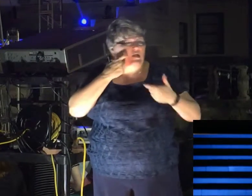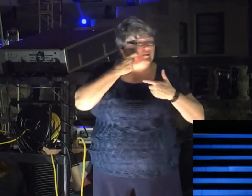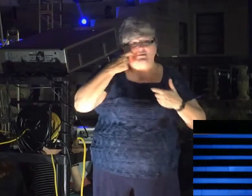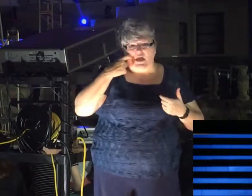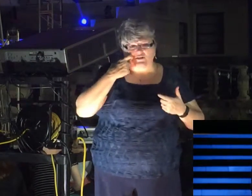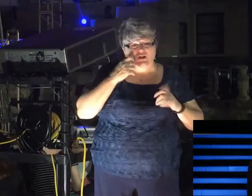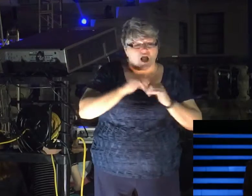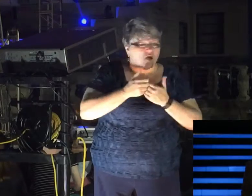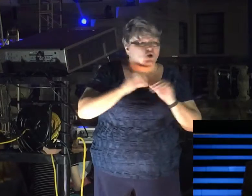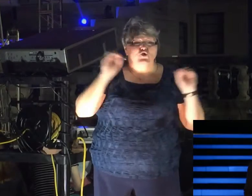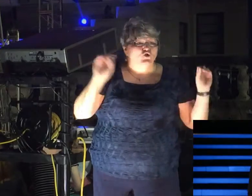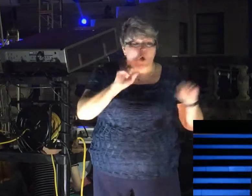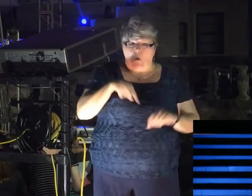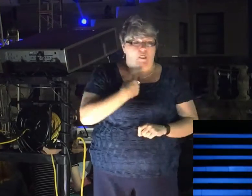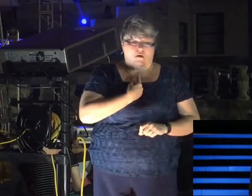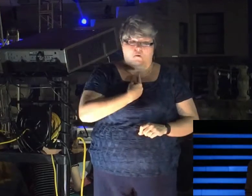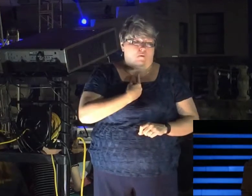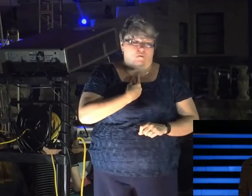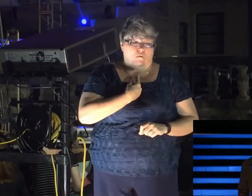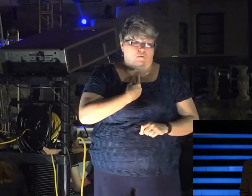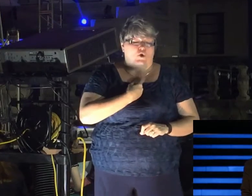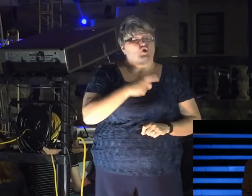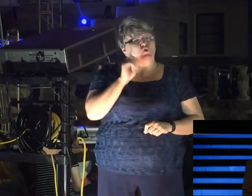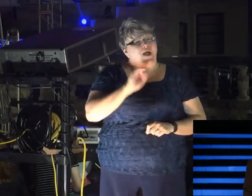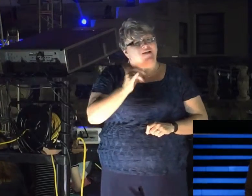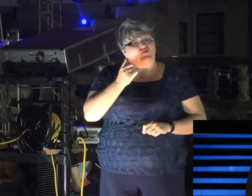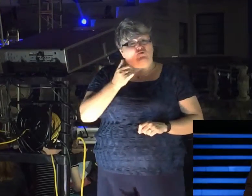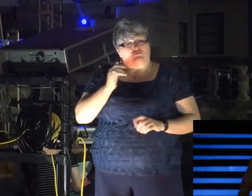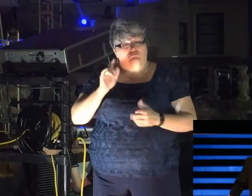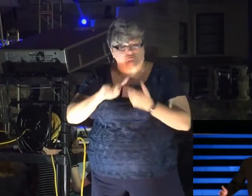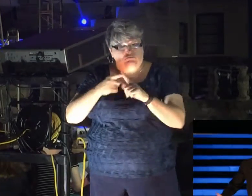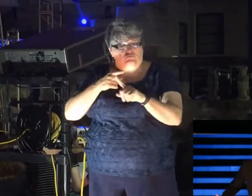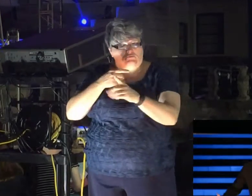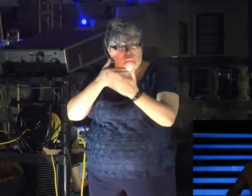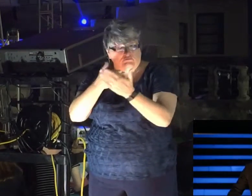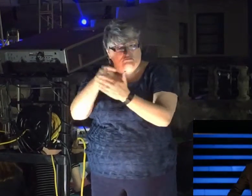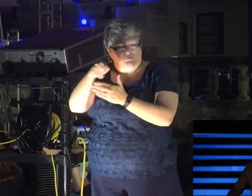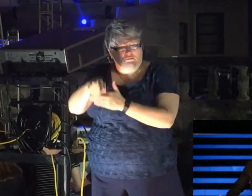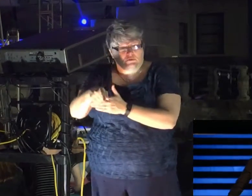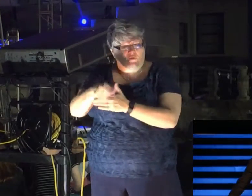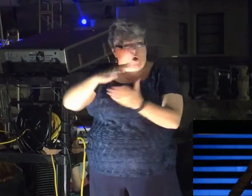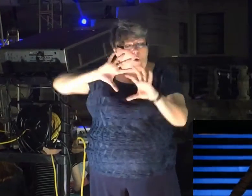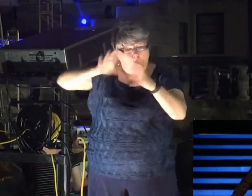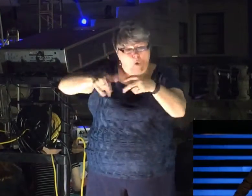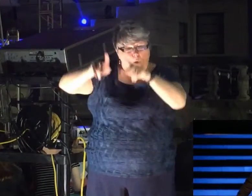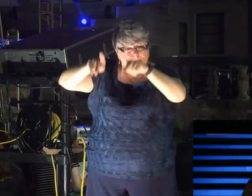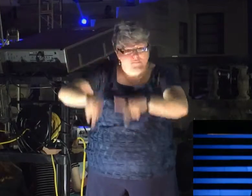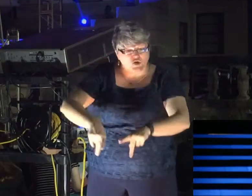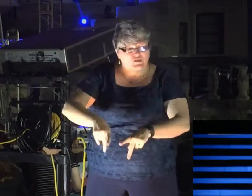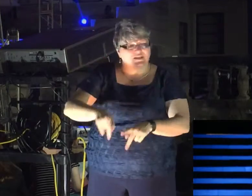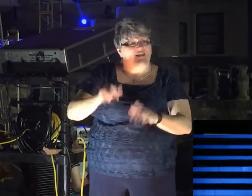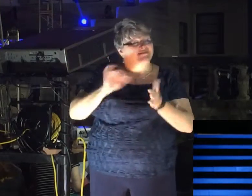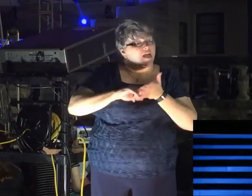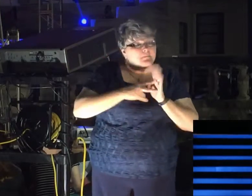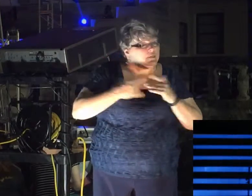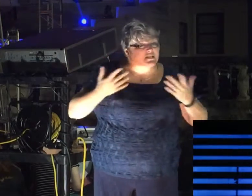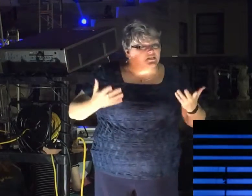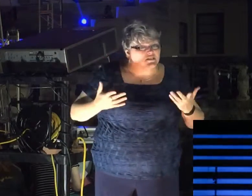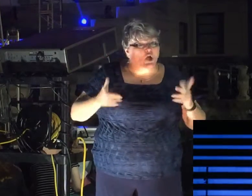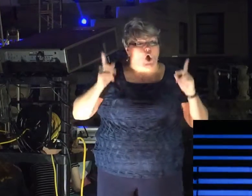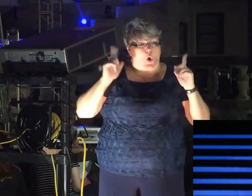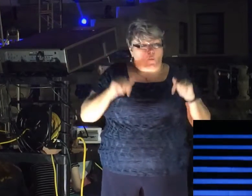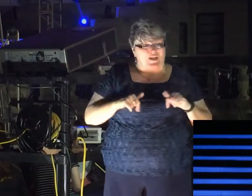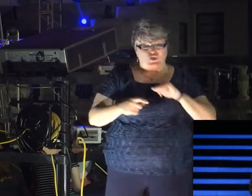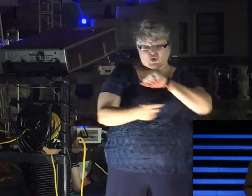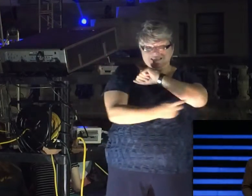from sexual addiction. No one ever does it alone. You have to cultivate relationships with the whole of people.